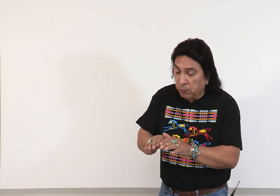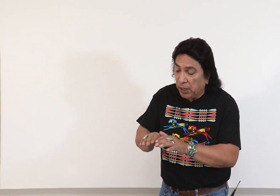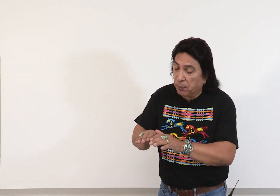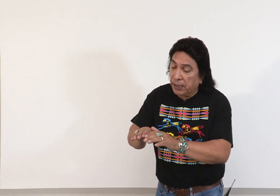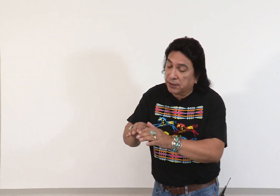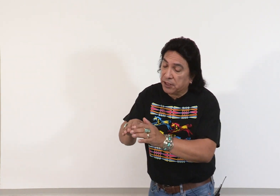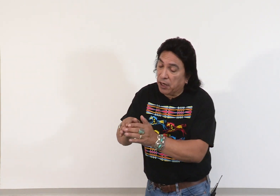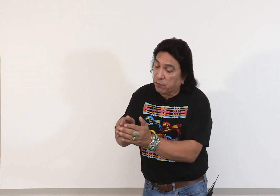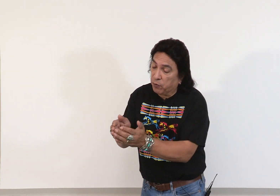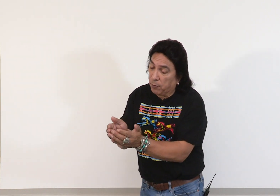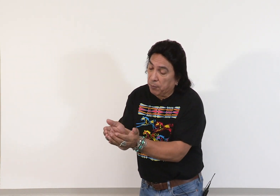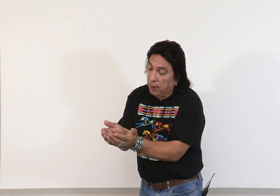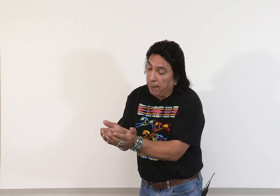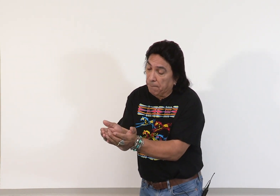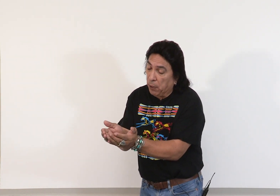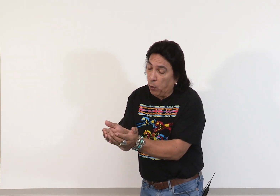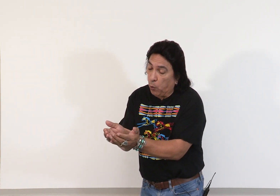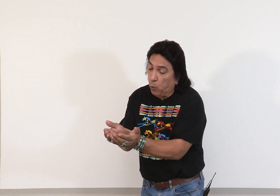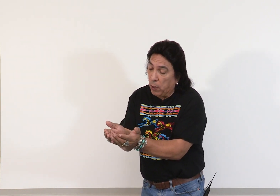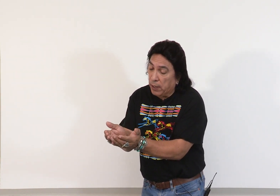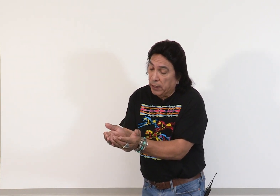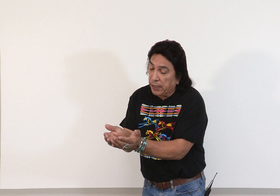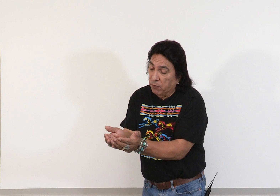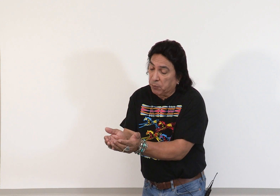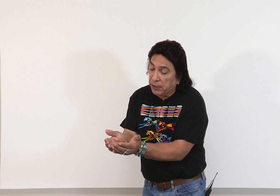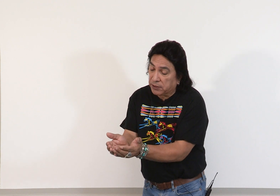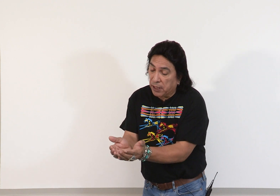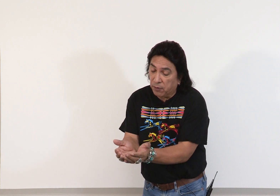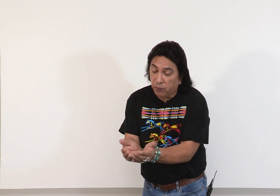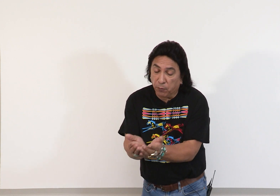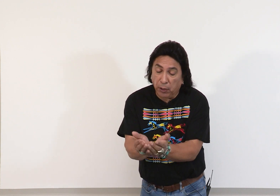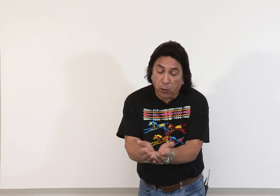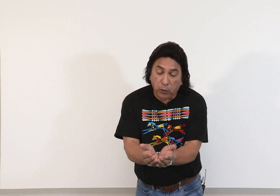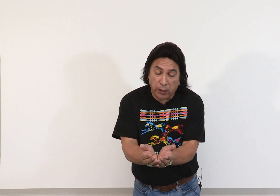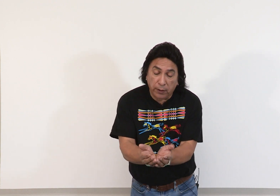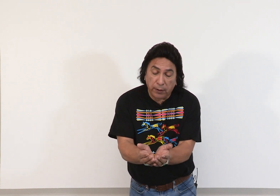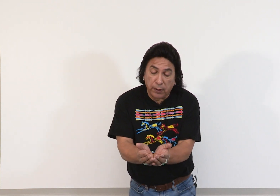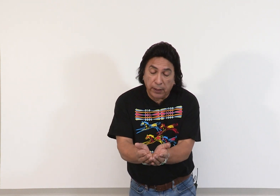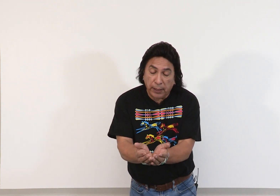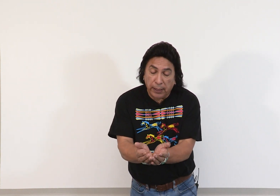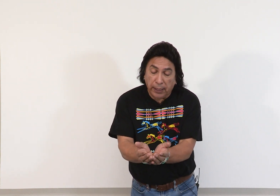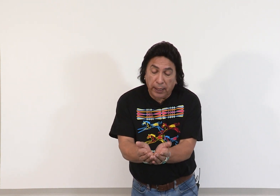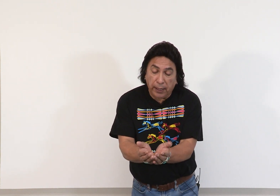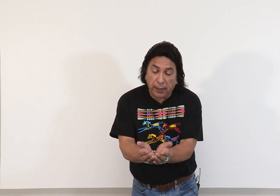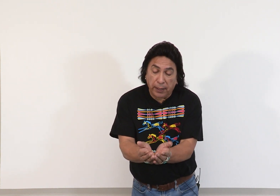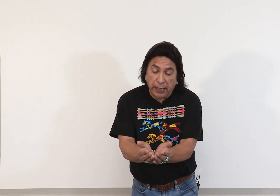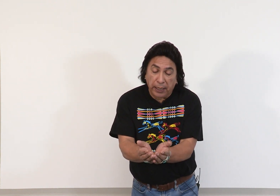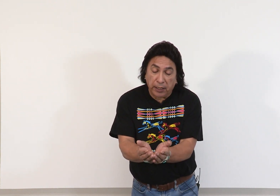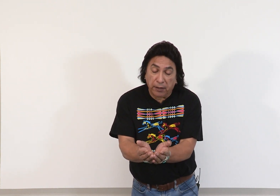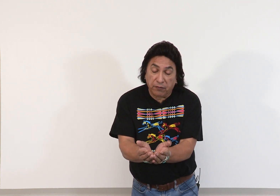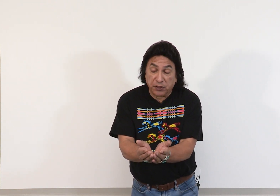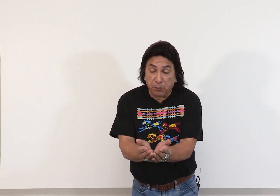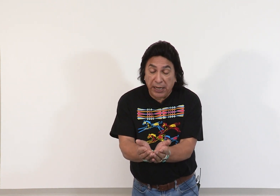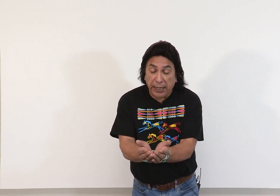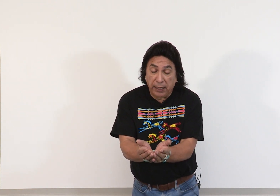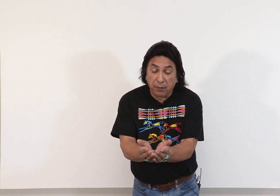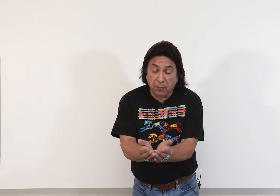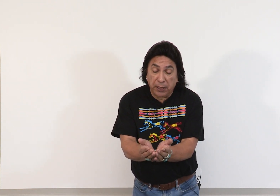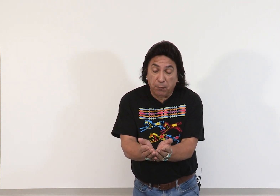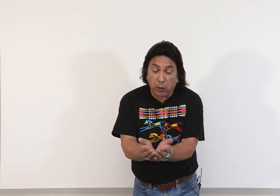might make a sign for a bowl, and that would be a sign for bold. And then if it's big